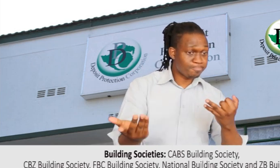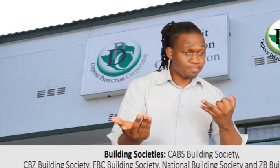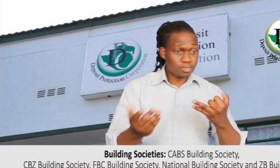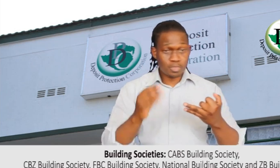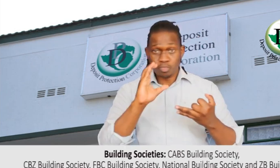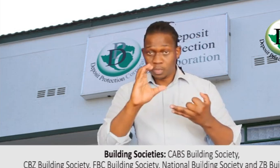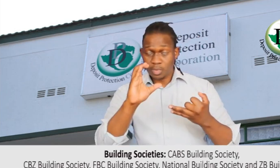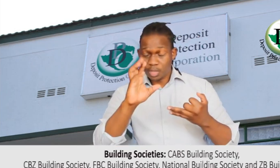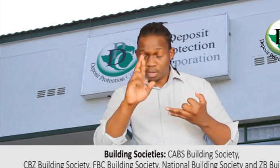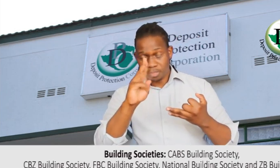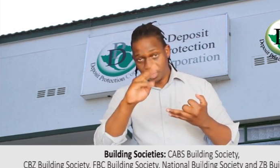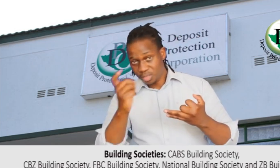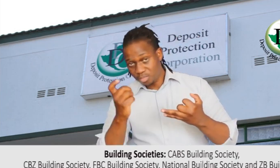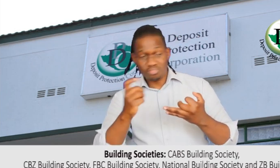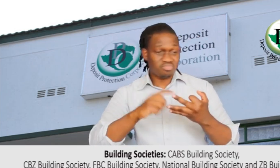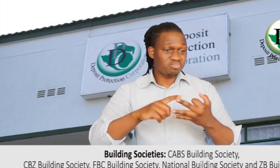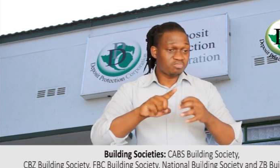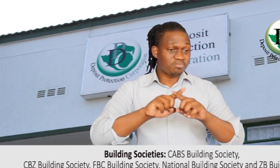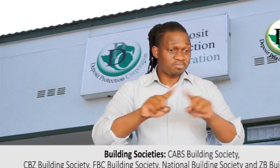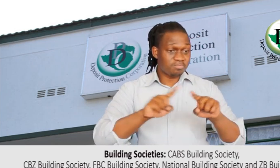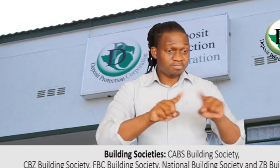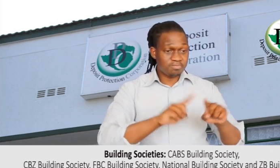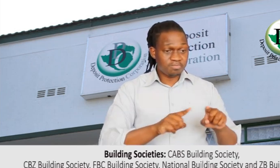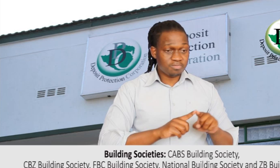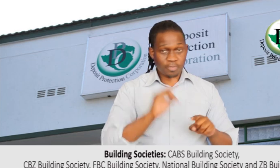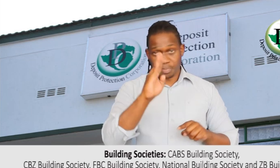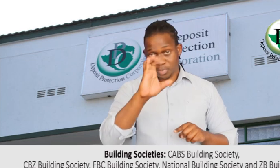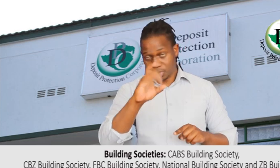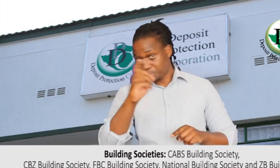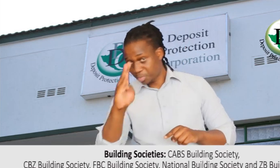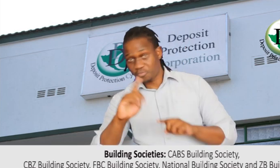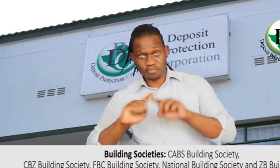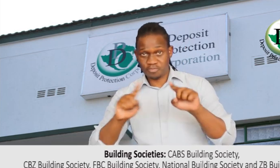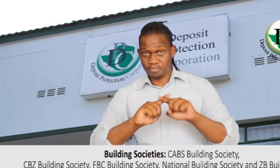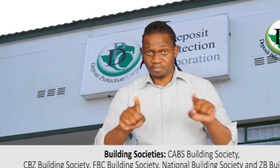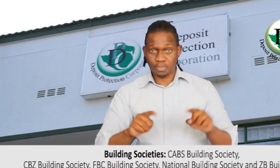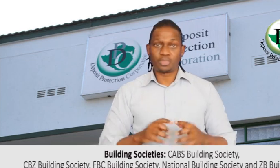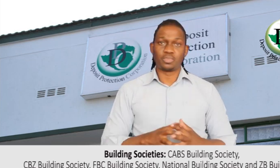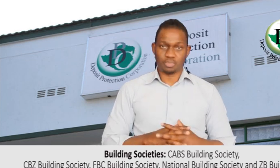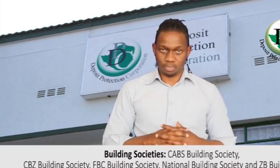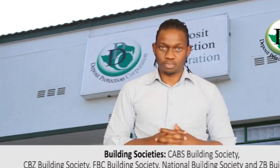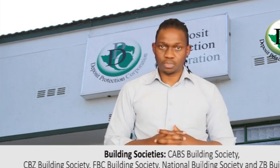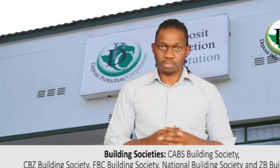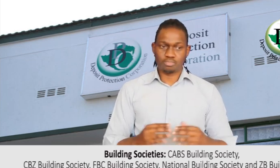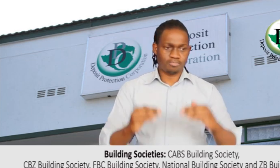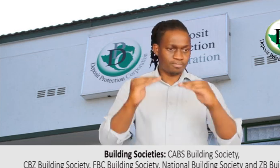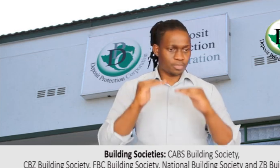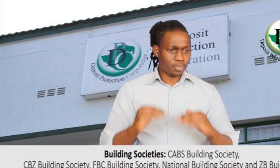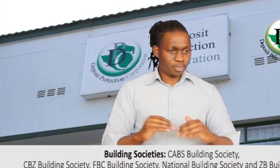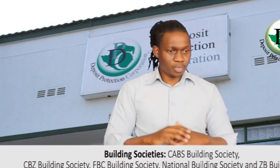Society, CBZ Building Society, FBC Building Society, National Building Society, and ZB Building